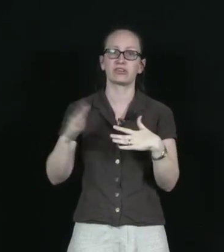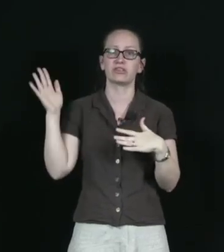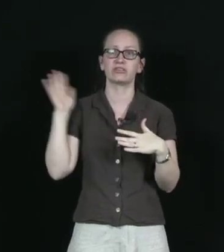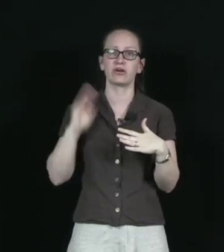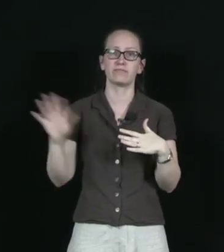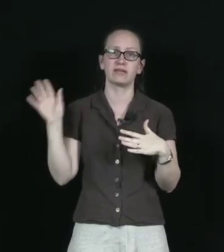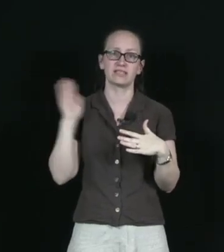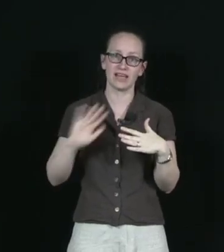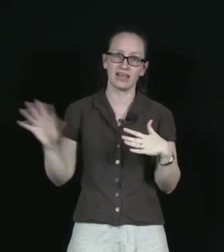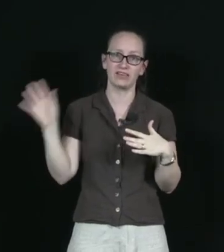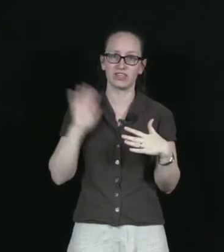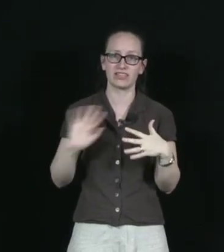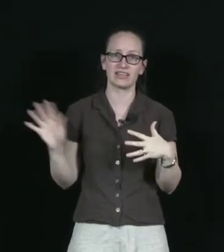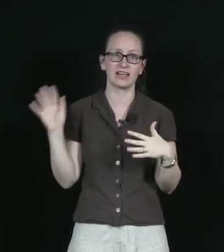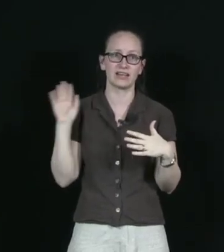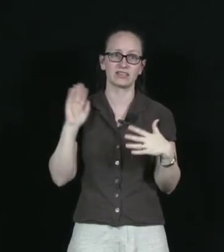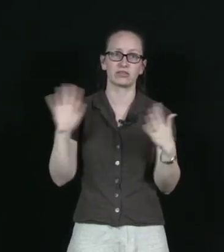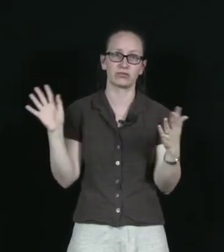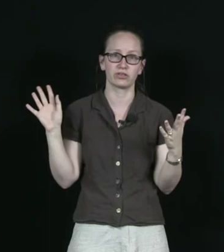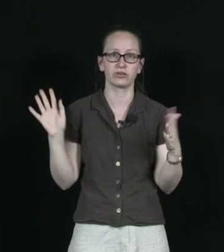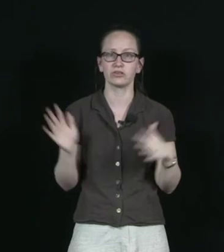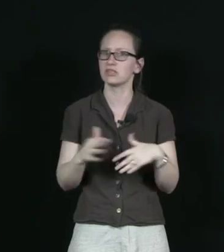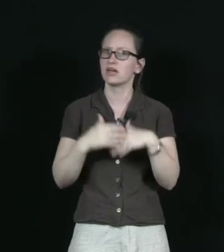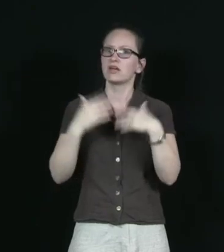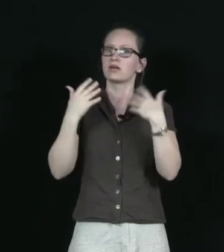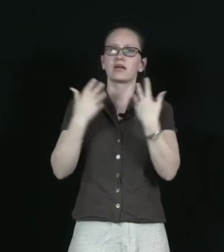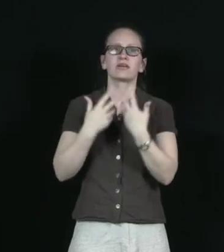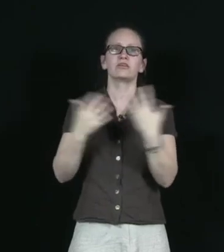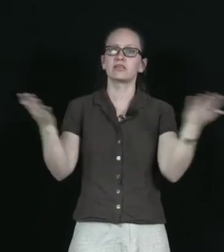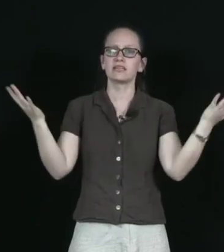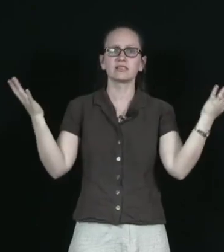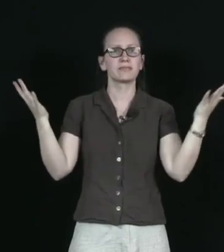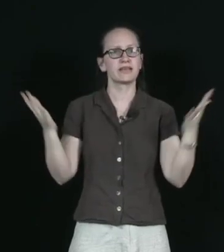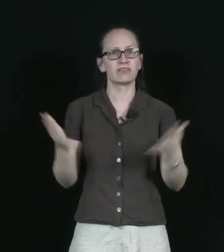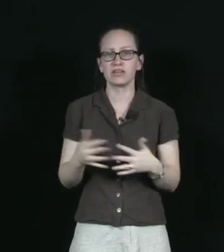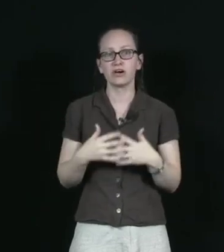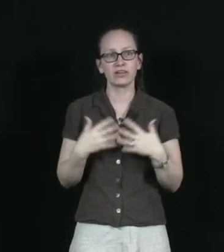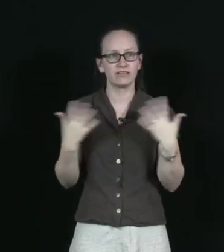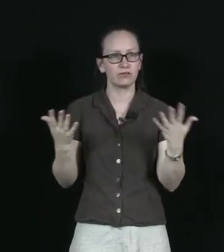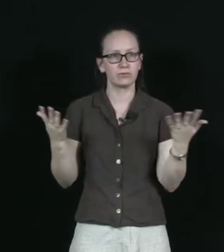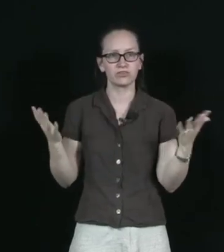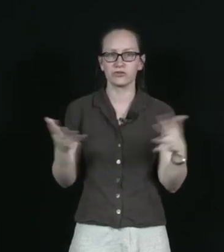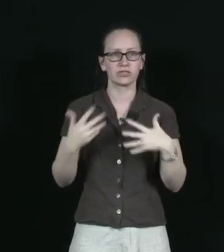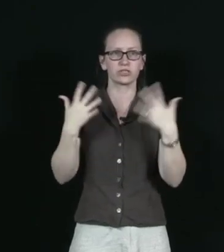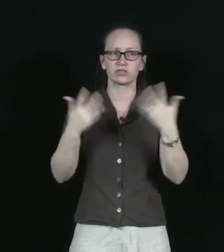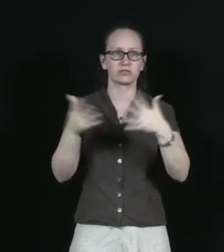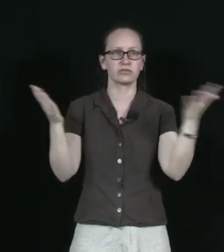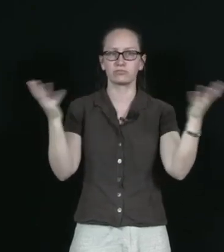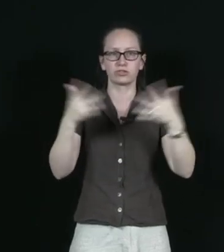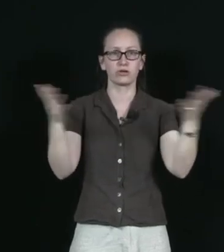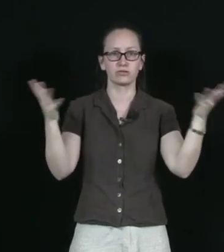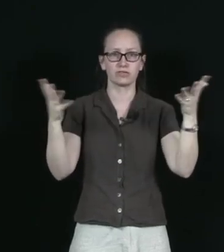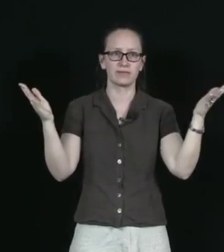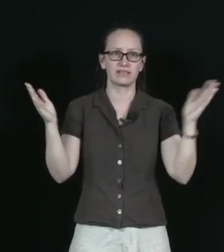that you don't miss any of the deadlines through the course. You can even submit everything early if you want to. It's just you don't submit it